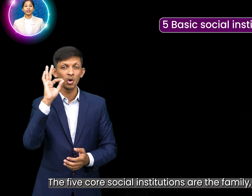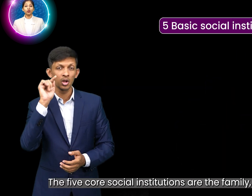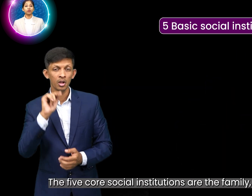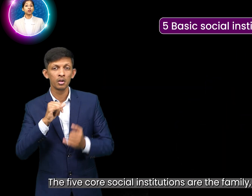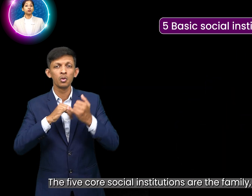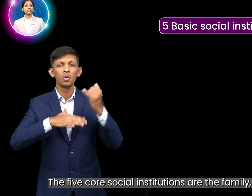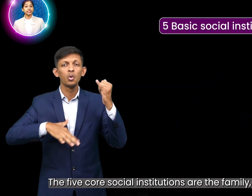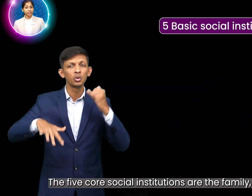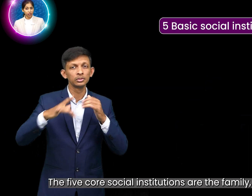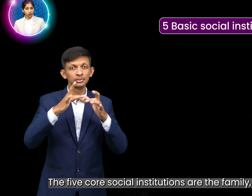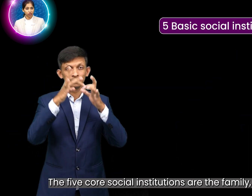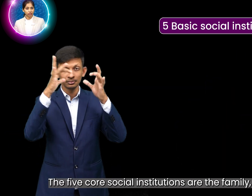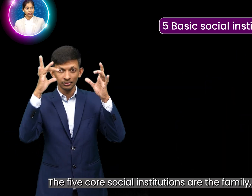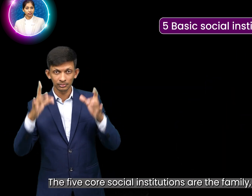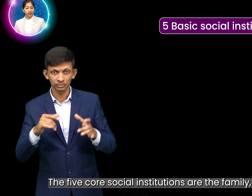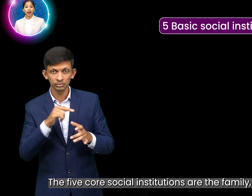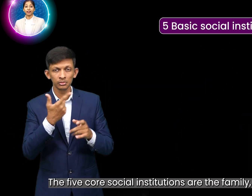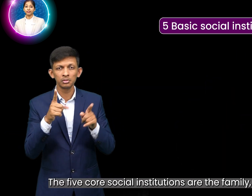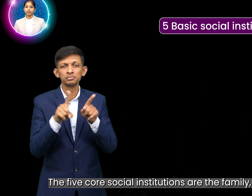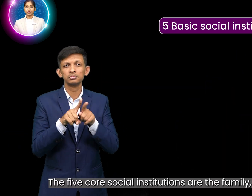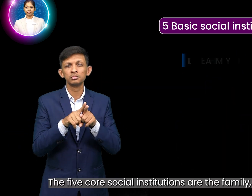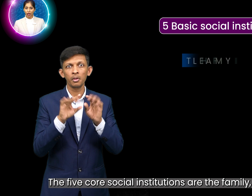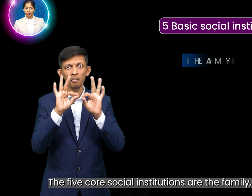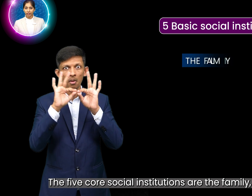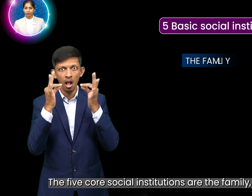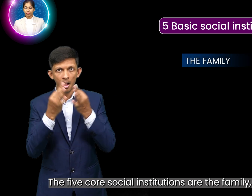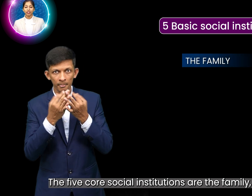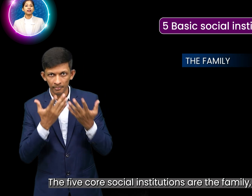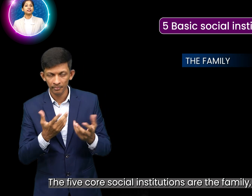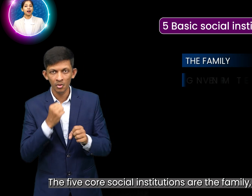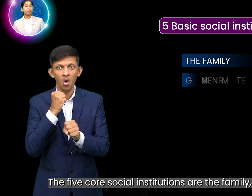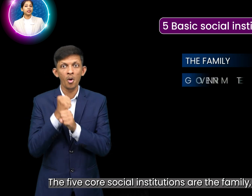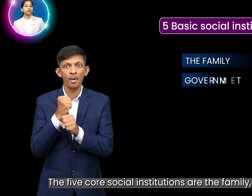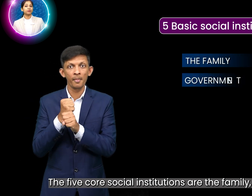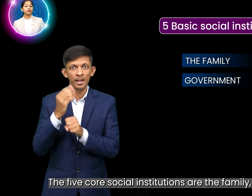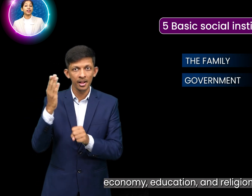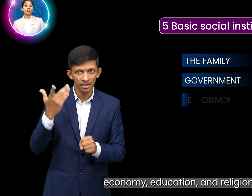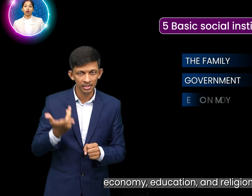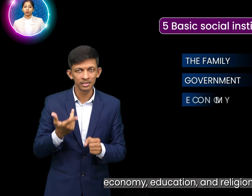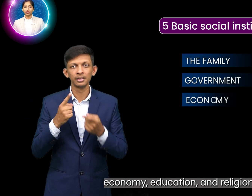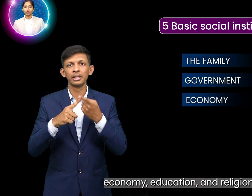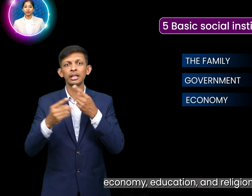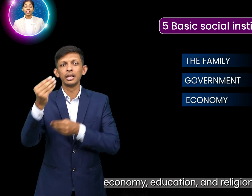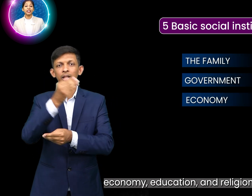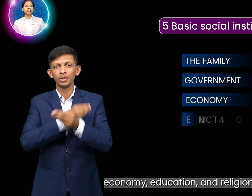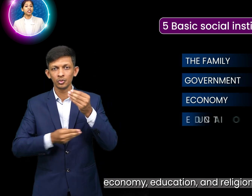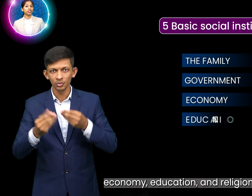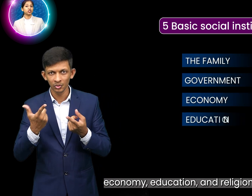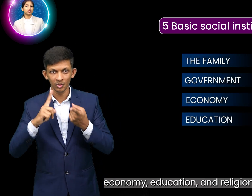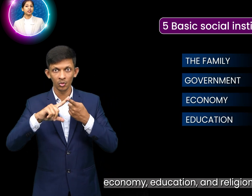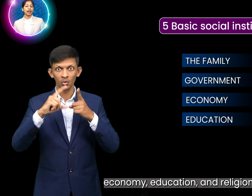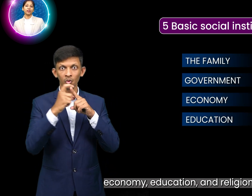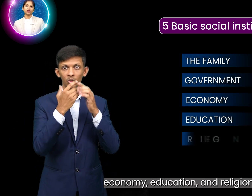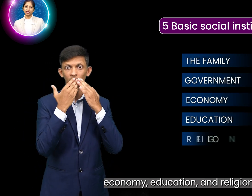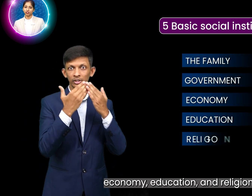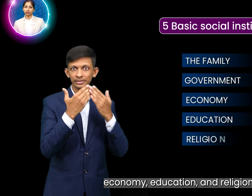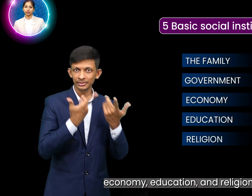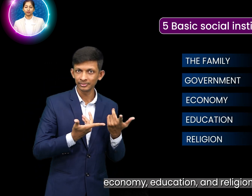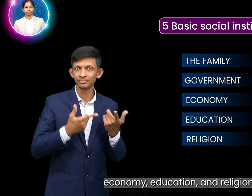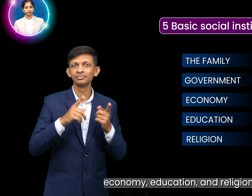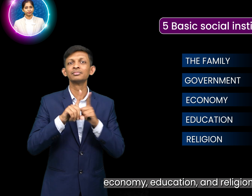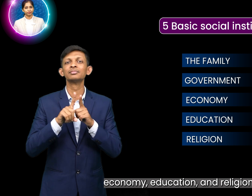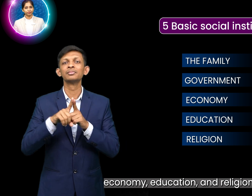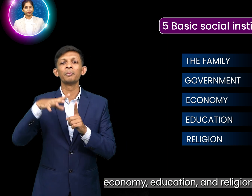The five core social institutions are the family, government, economy, education, and